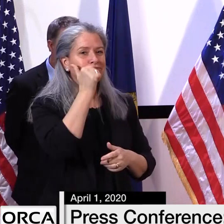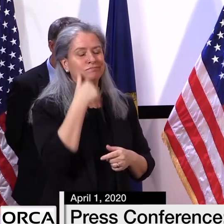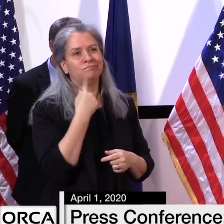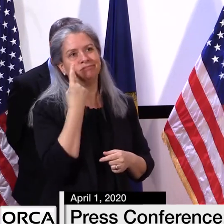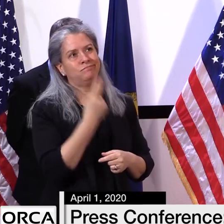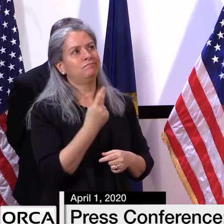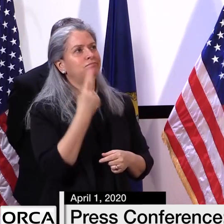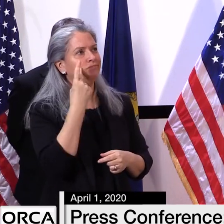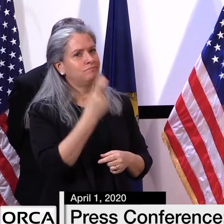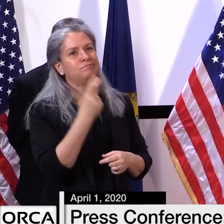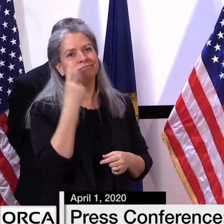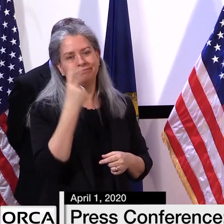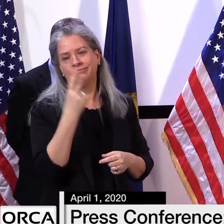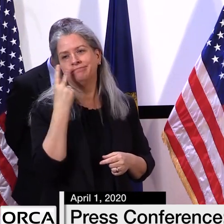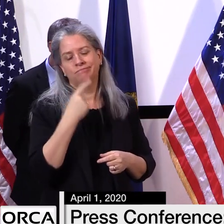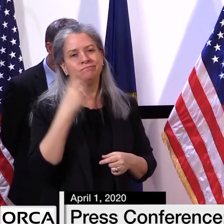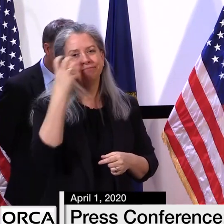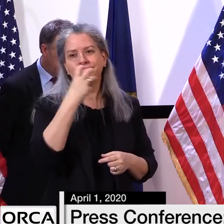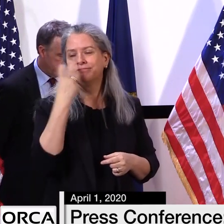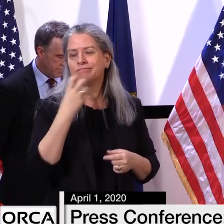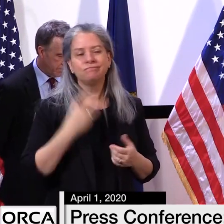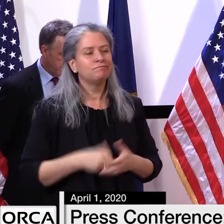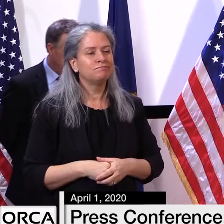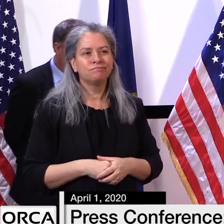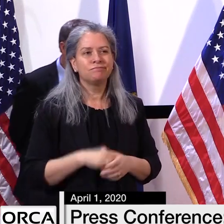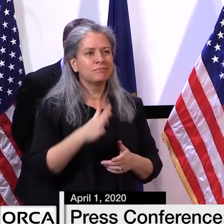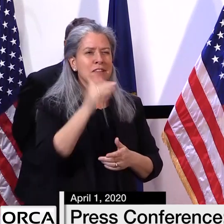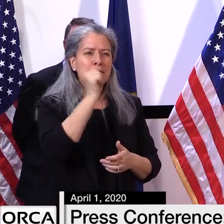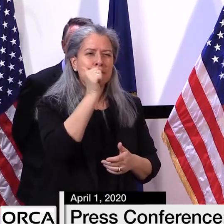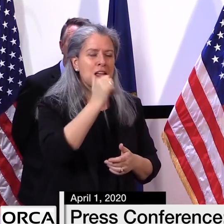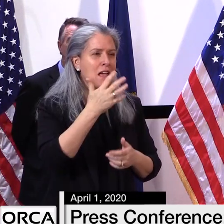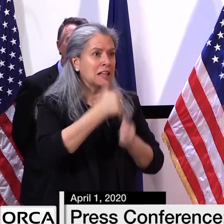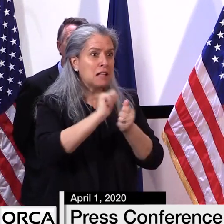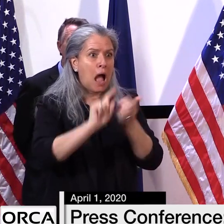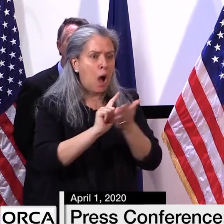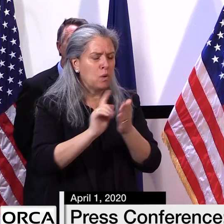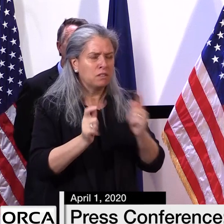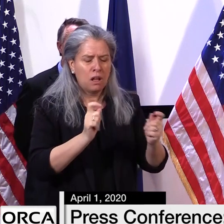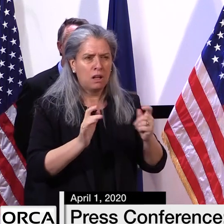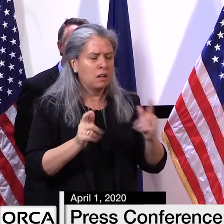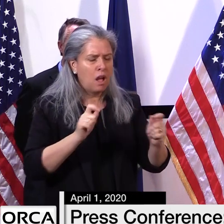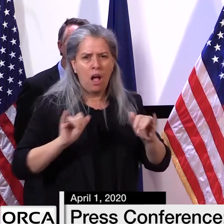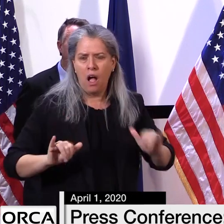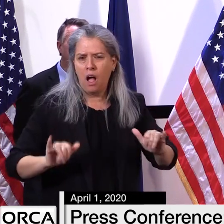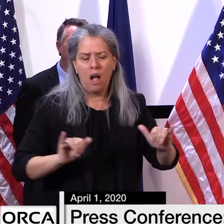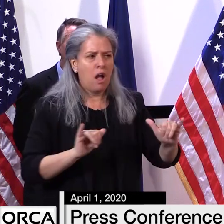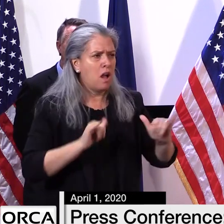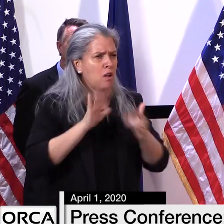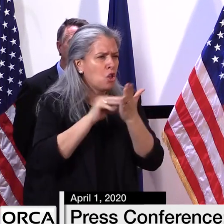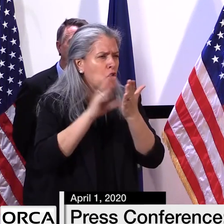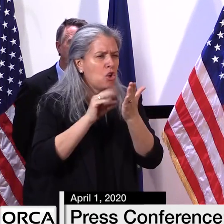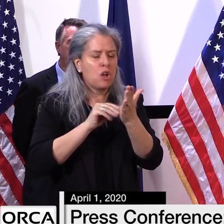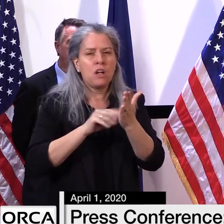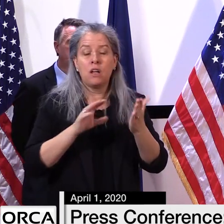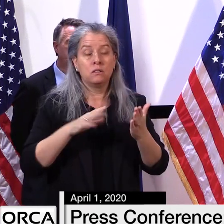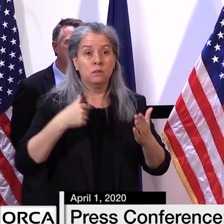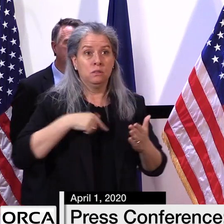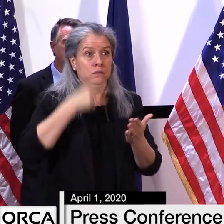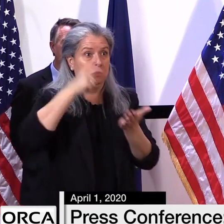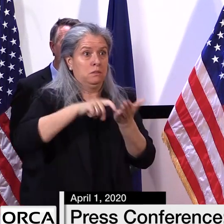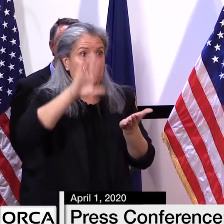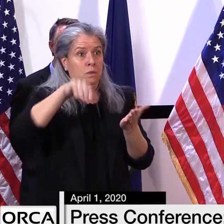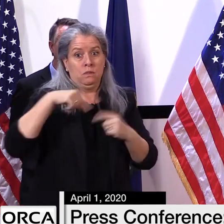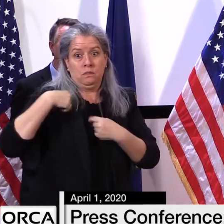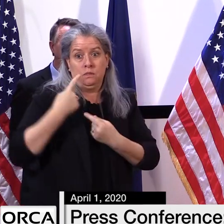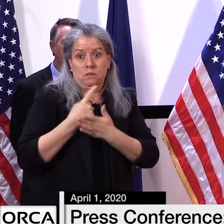I see. This is a day-to-day, hour-by-hour situation, and we recognize how hard these